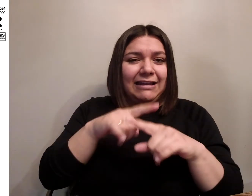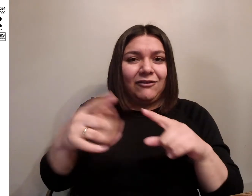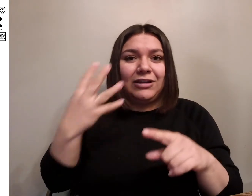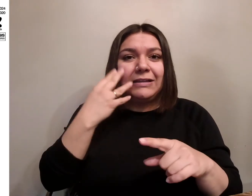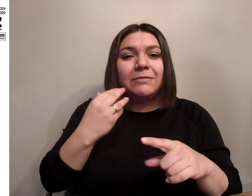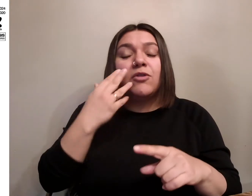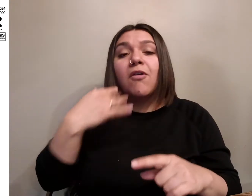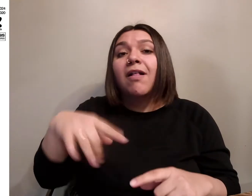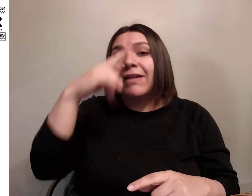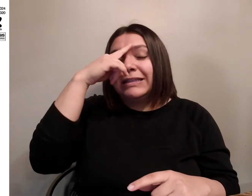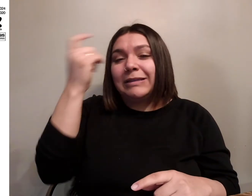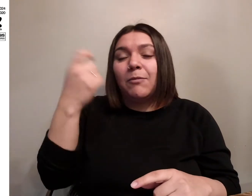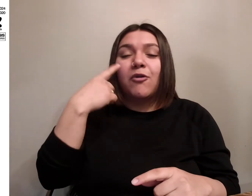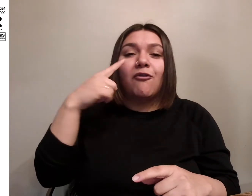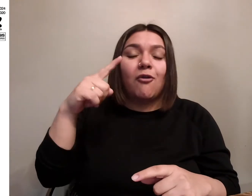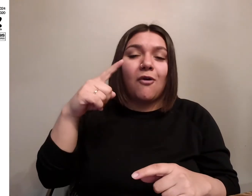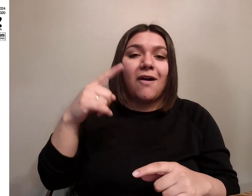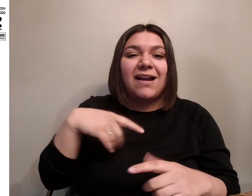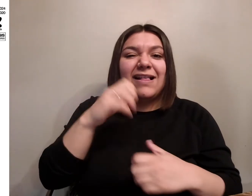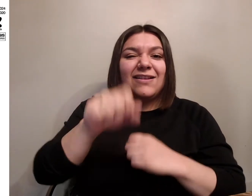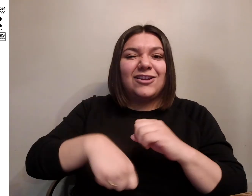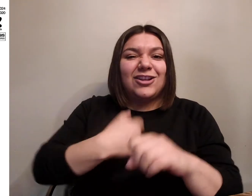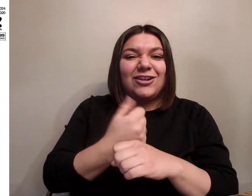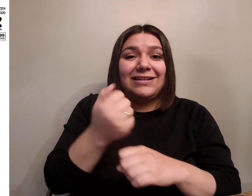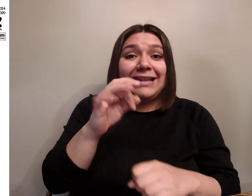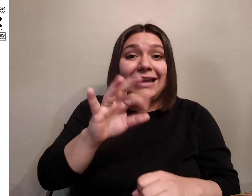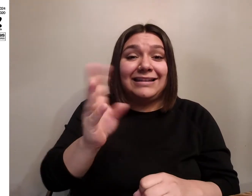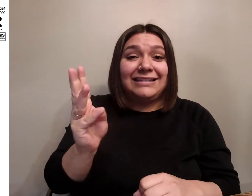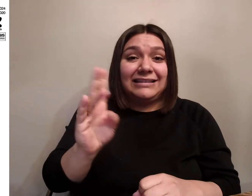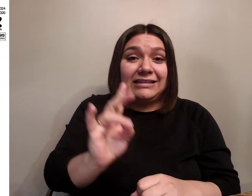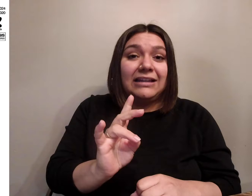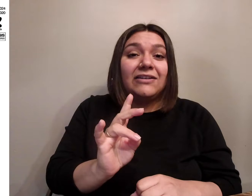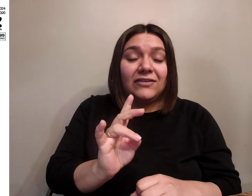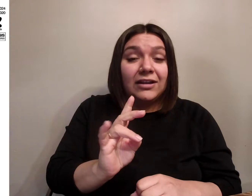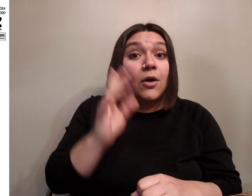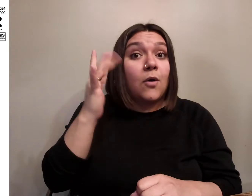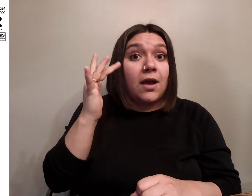sure would seem very strange, is the summer of